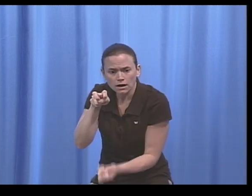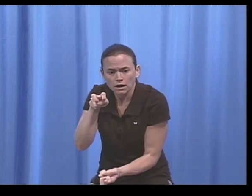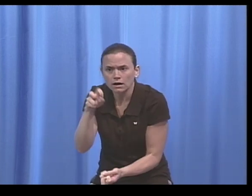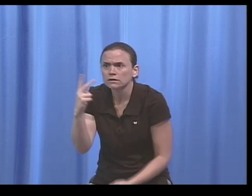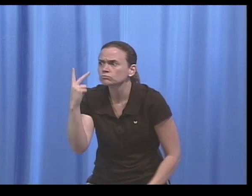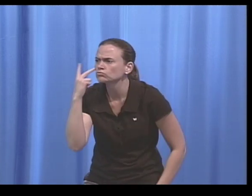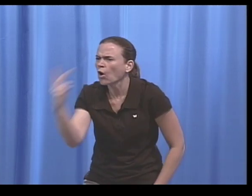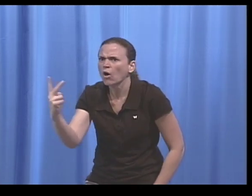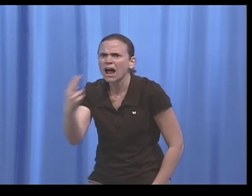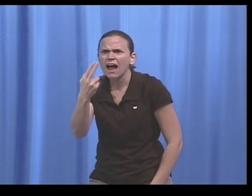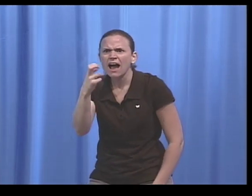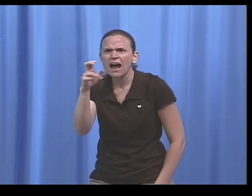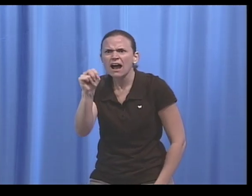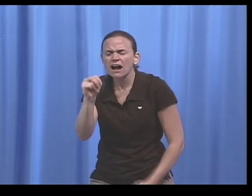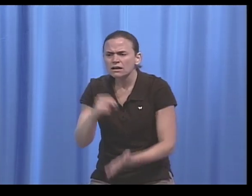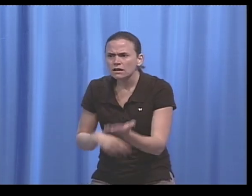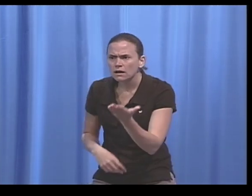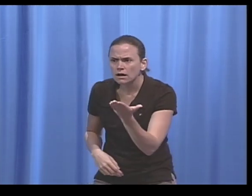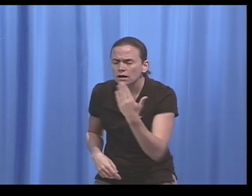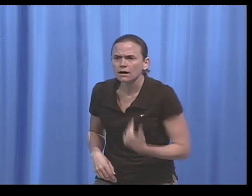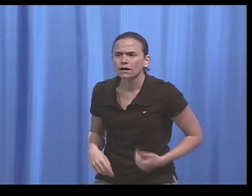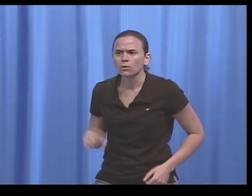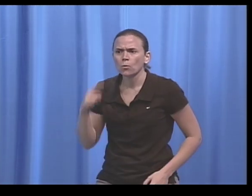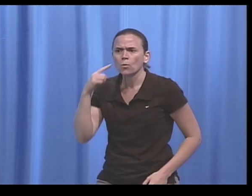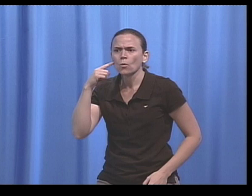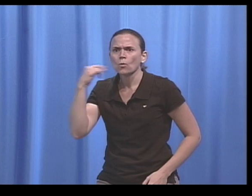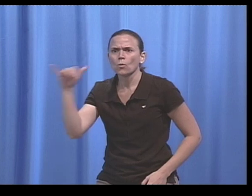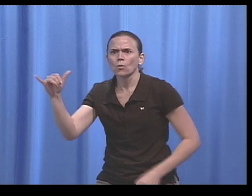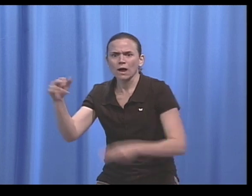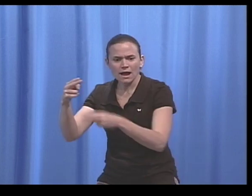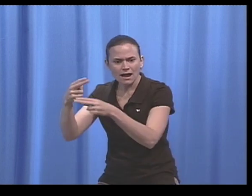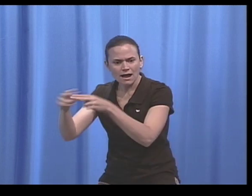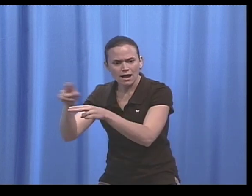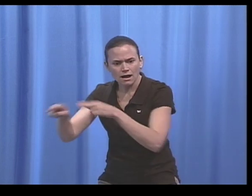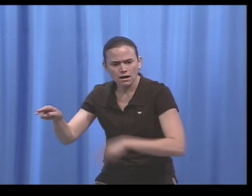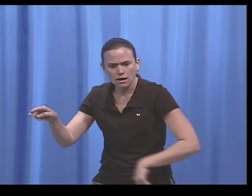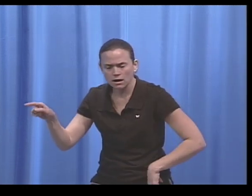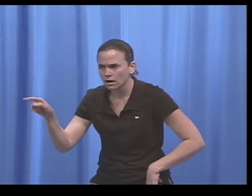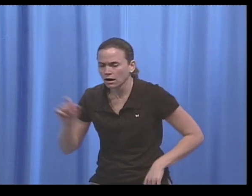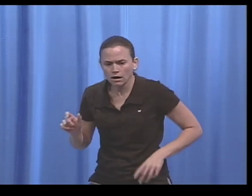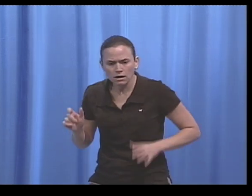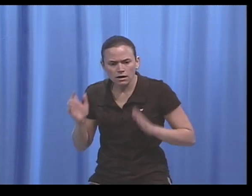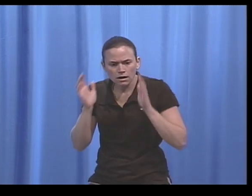jaw dropped when she saw the hen and the golden egg it had laid.